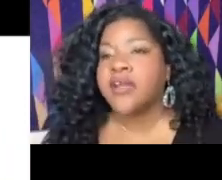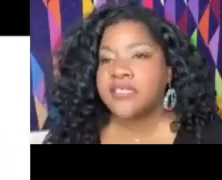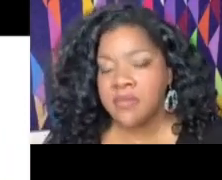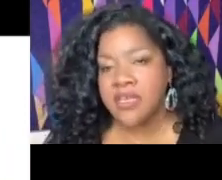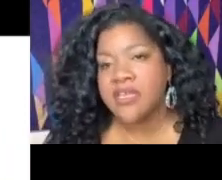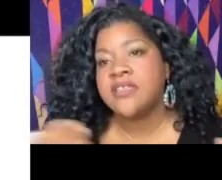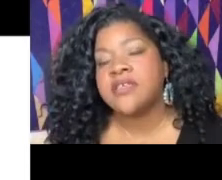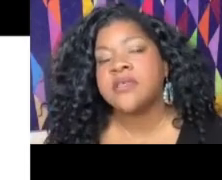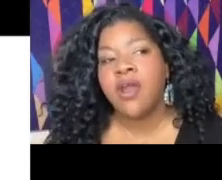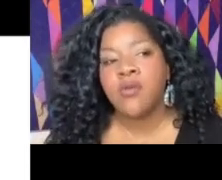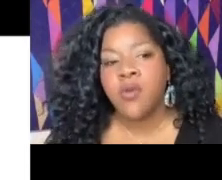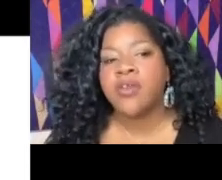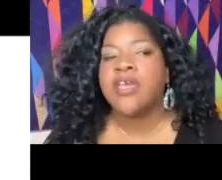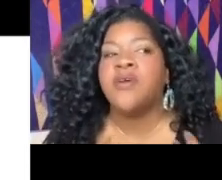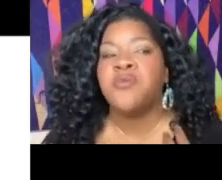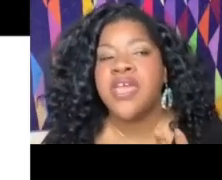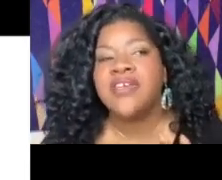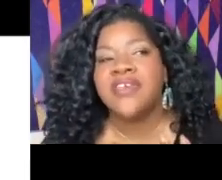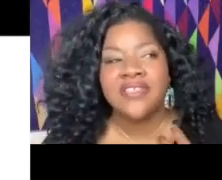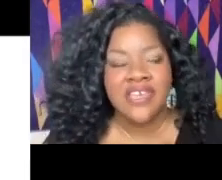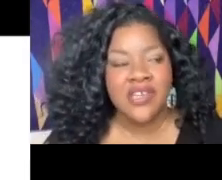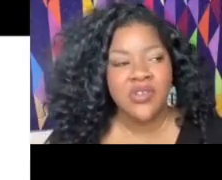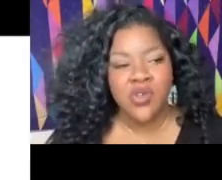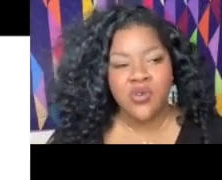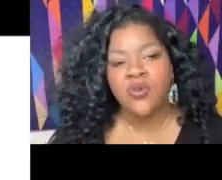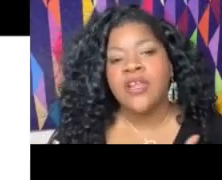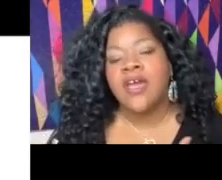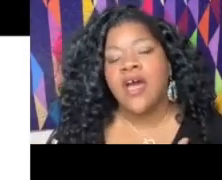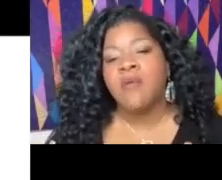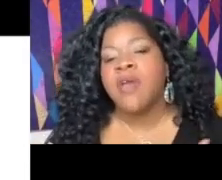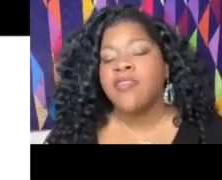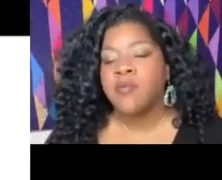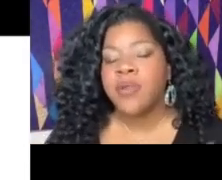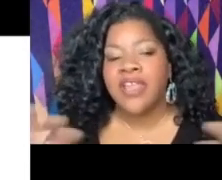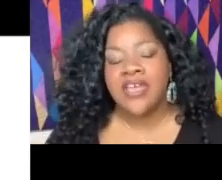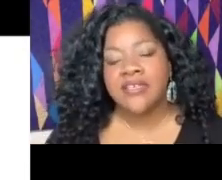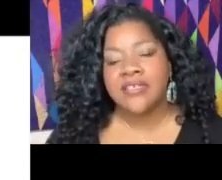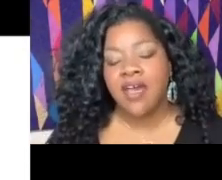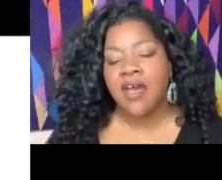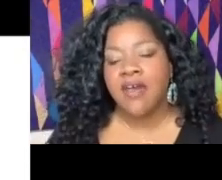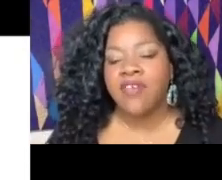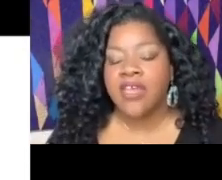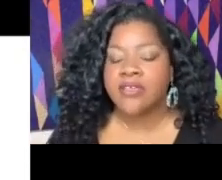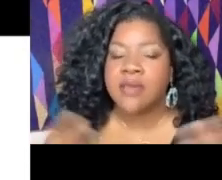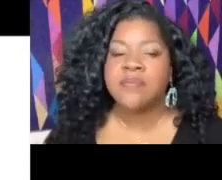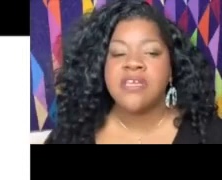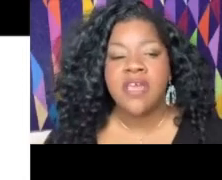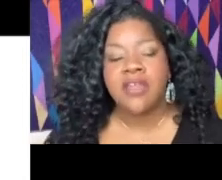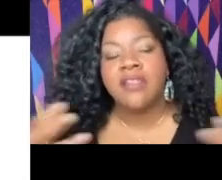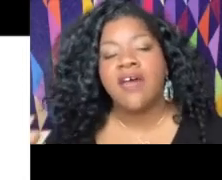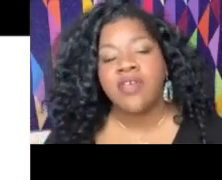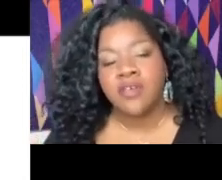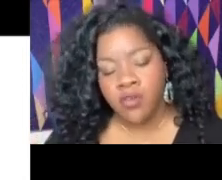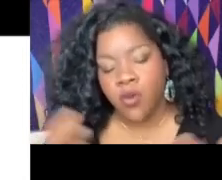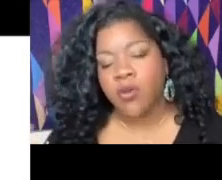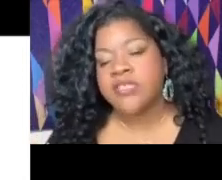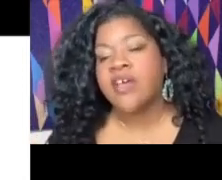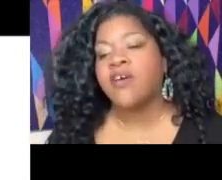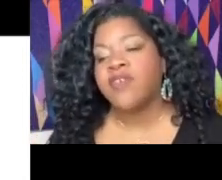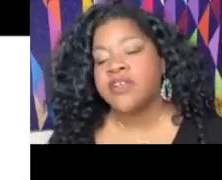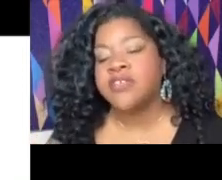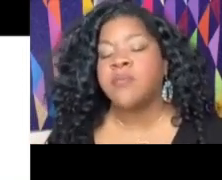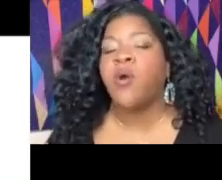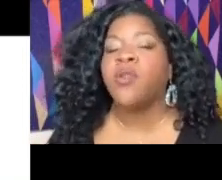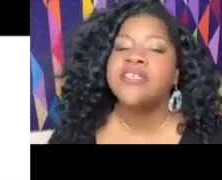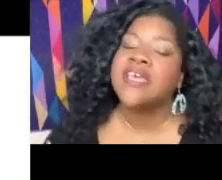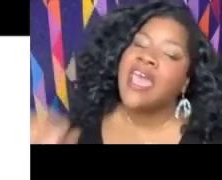any proximity to this artwork, it awakens in you the place of accepting and loving